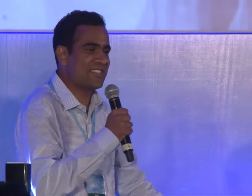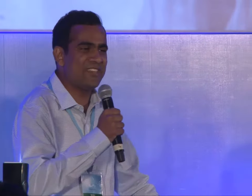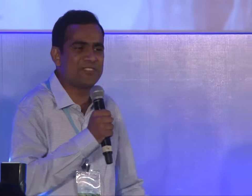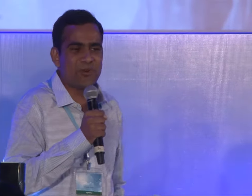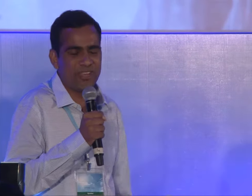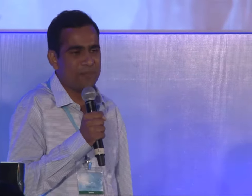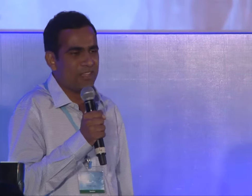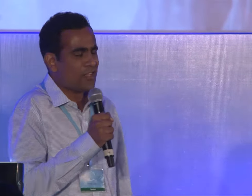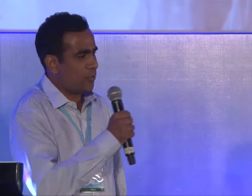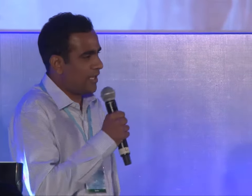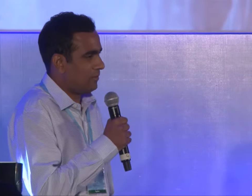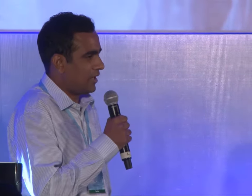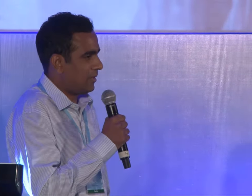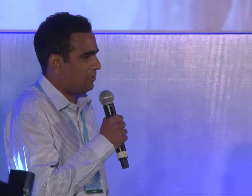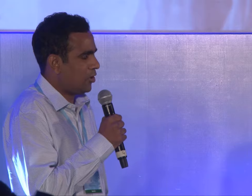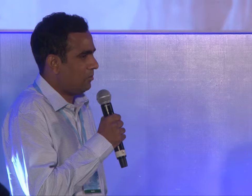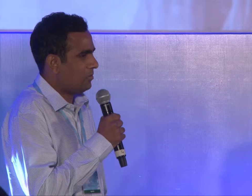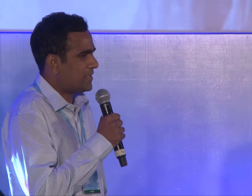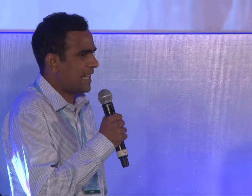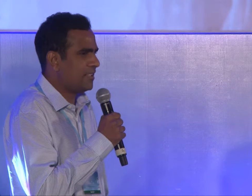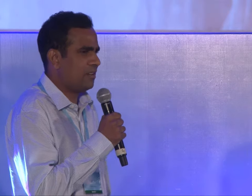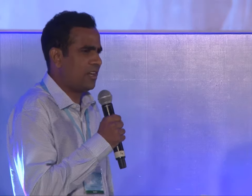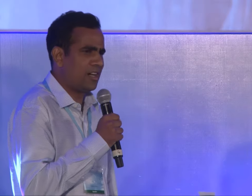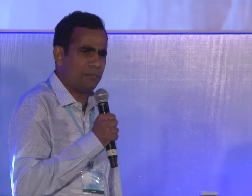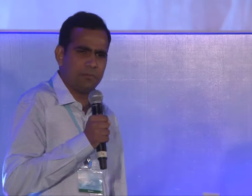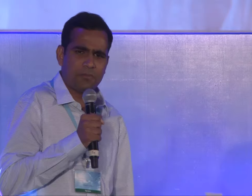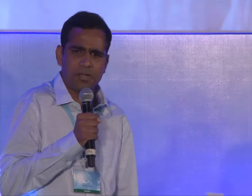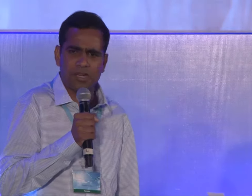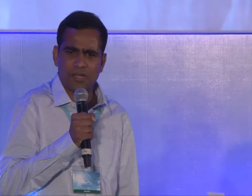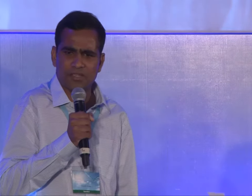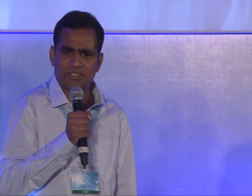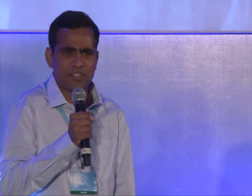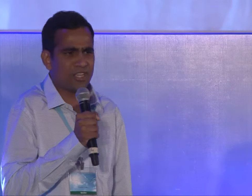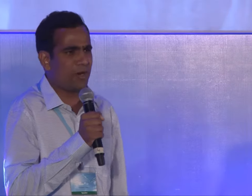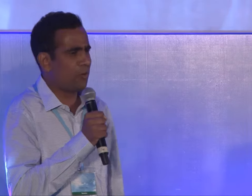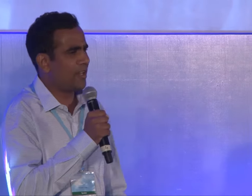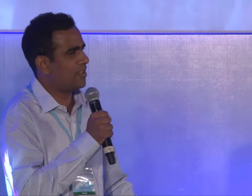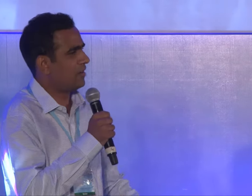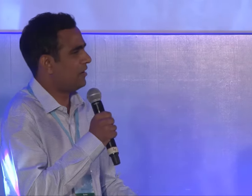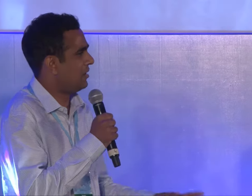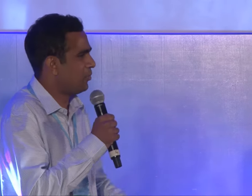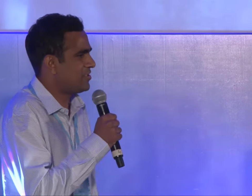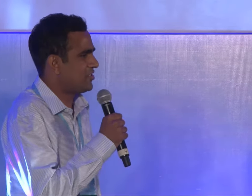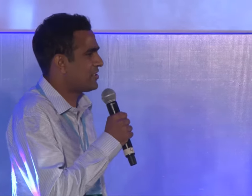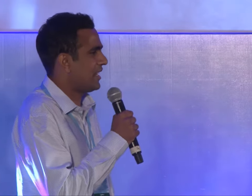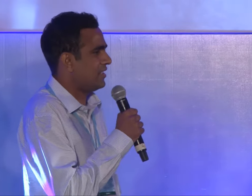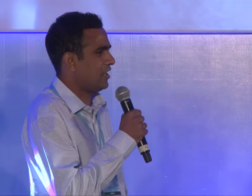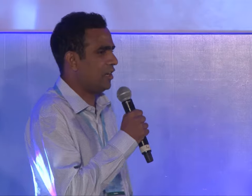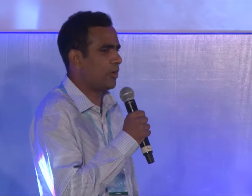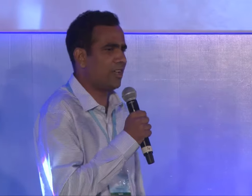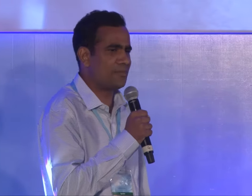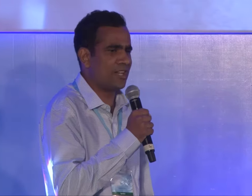less riskier story. So we, started searching about Virender. We just